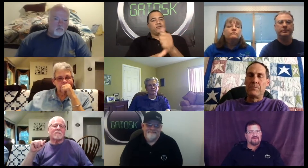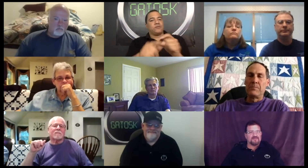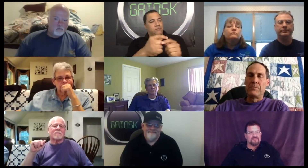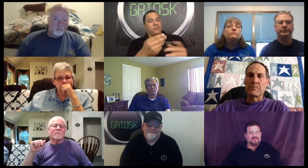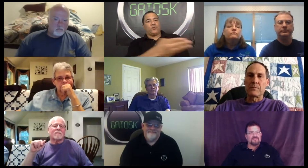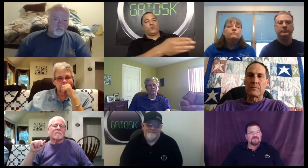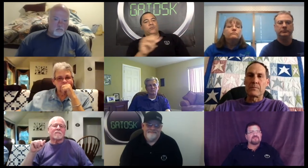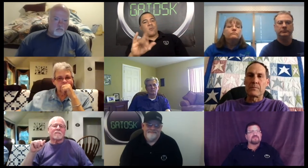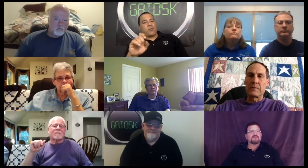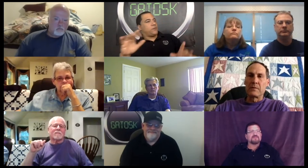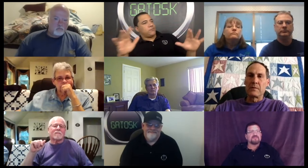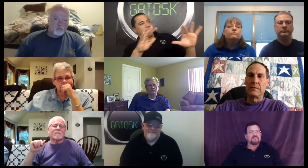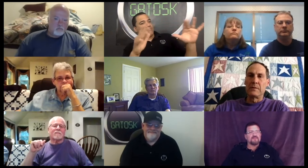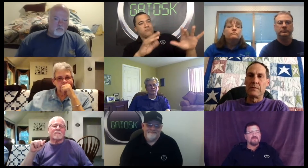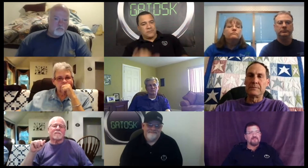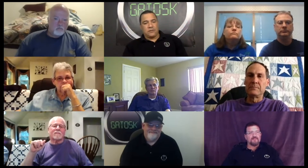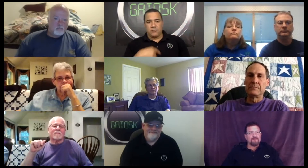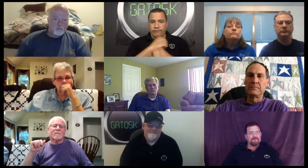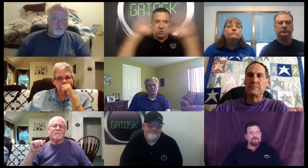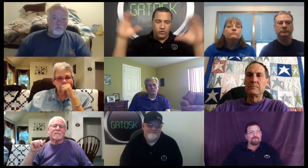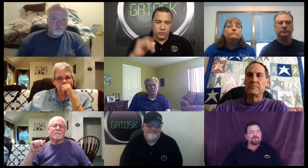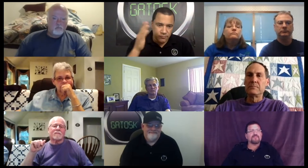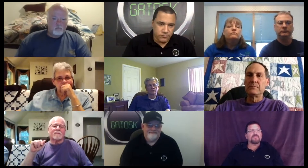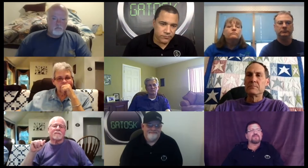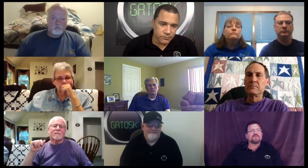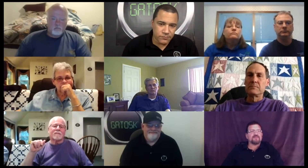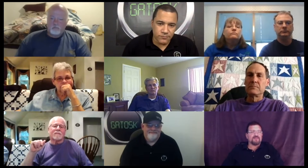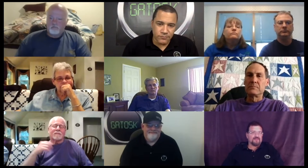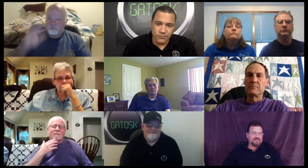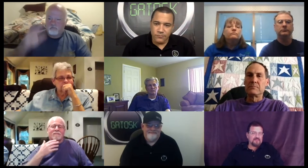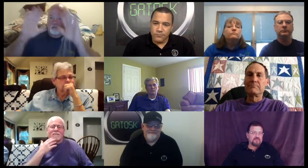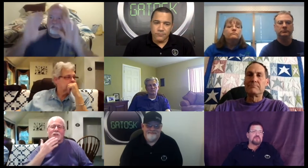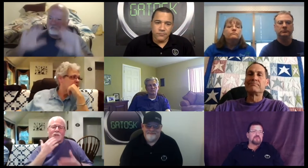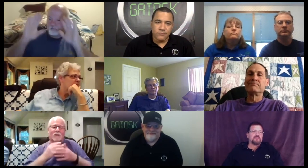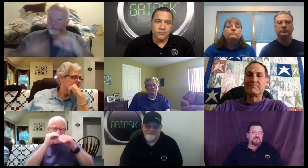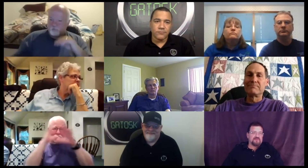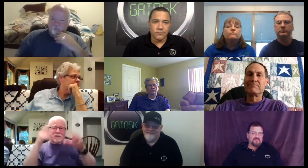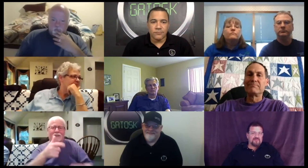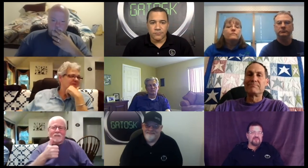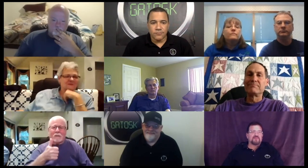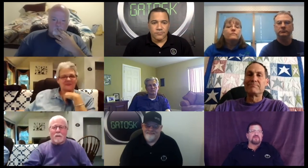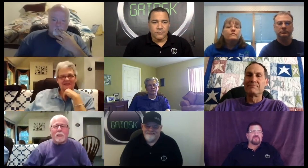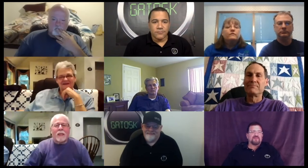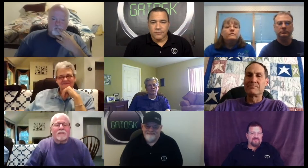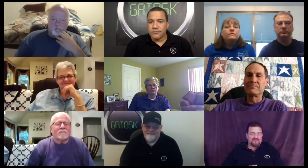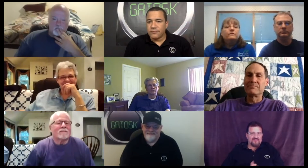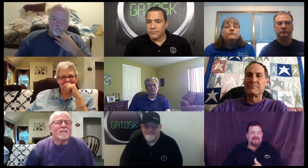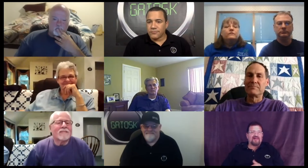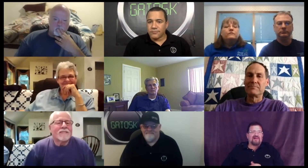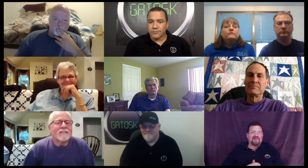and get people new distributors. That's what we kind of envision. That's great. That's wonderful.